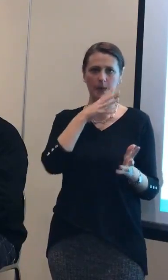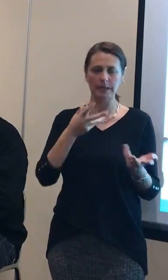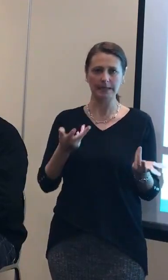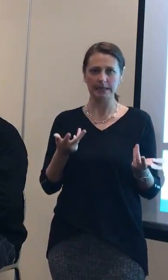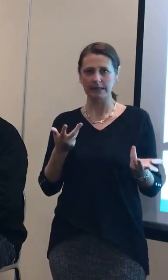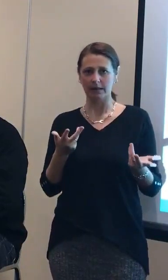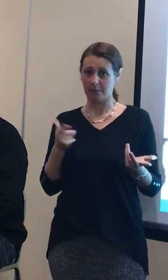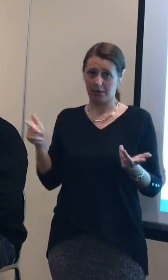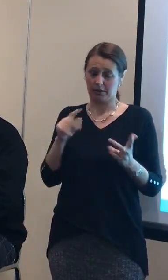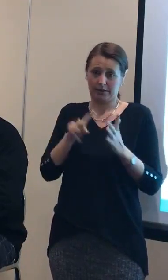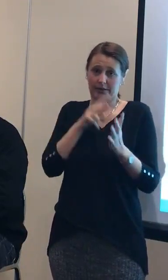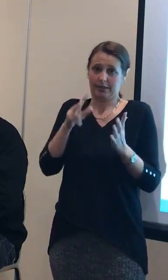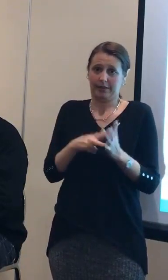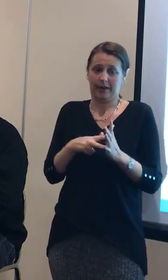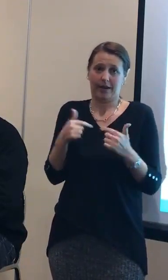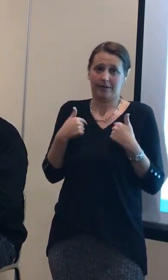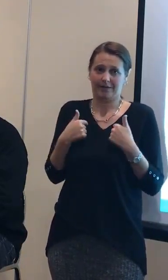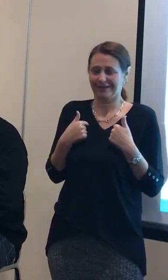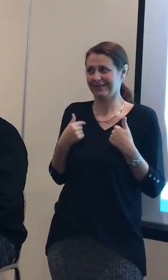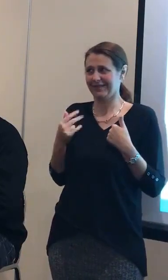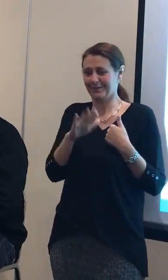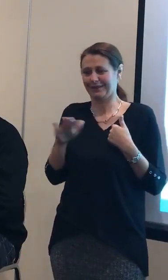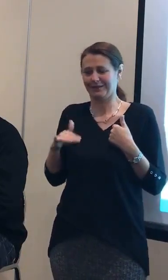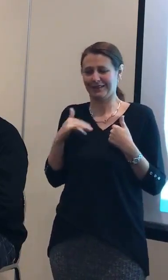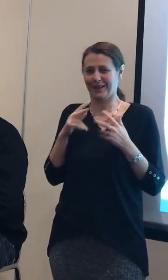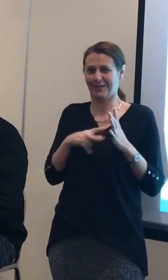which is his absolute favourite. He's just told me again.